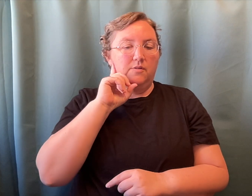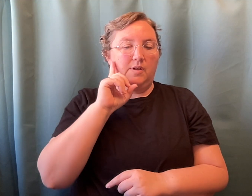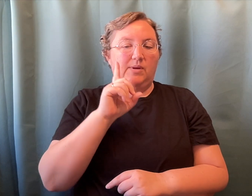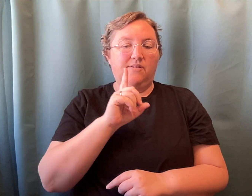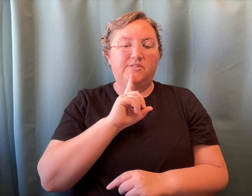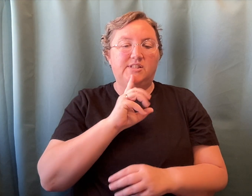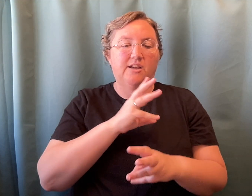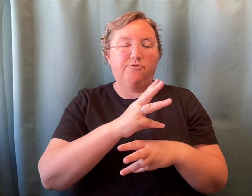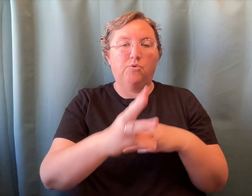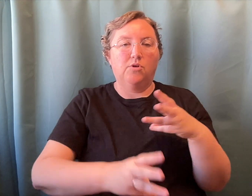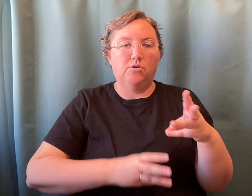Then we have deaf world.